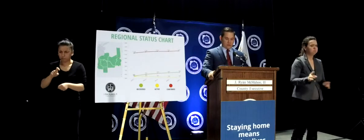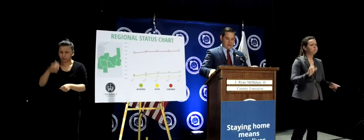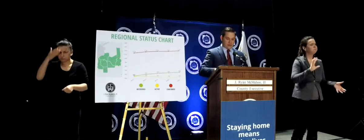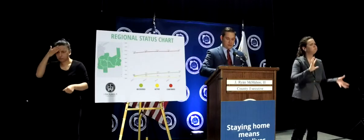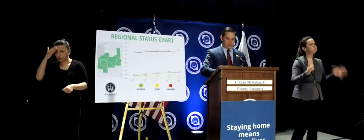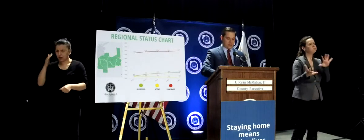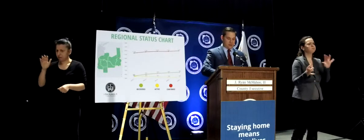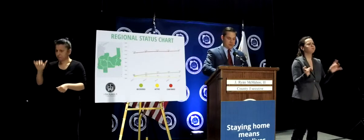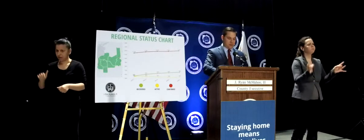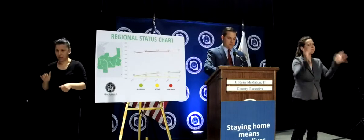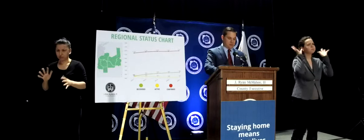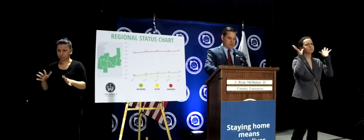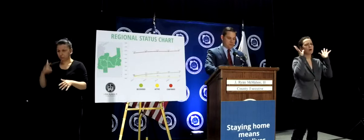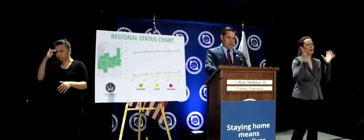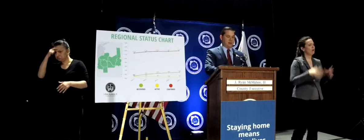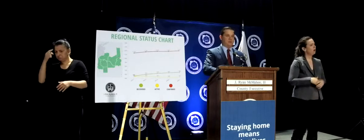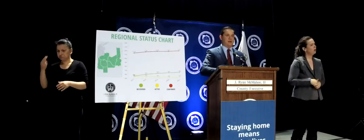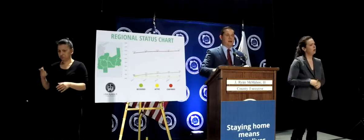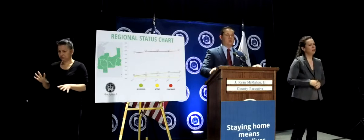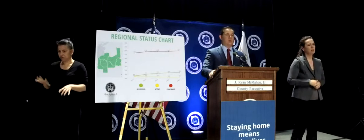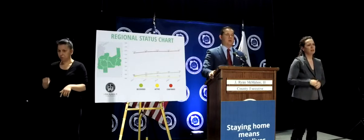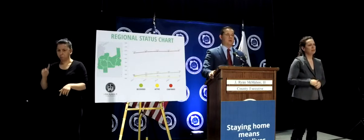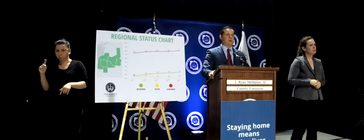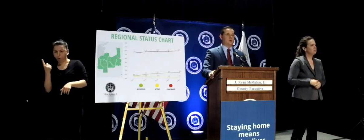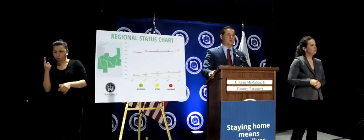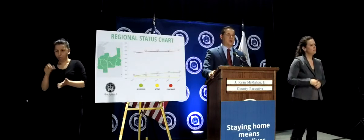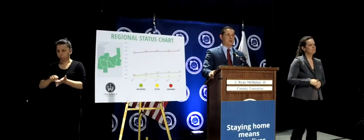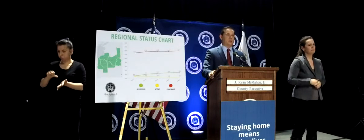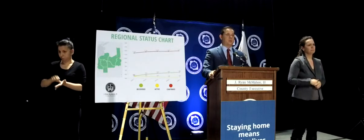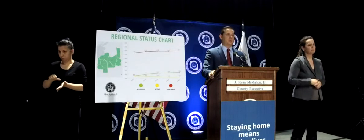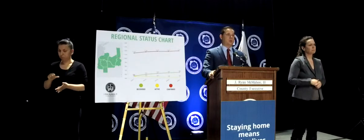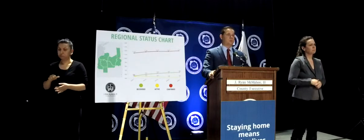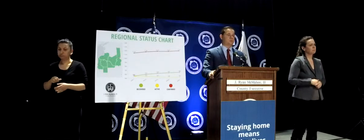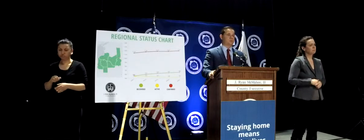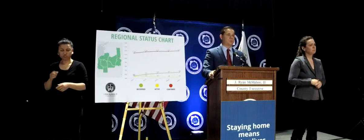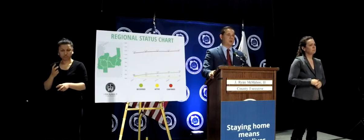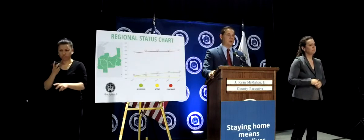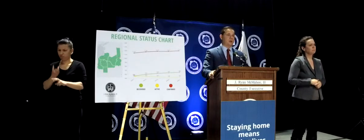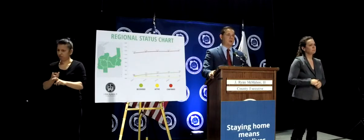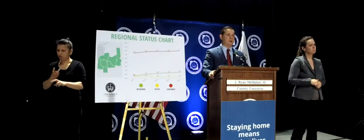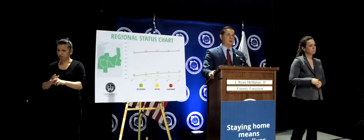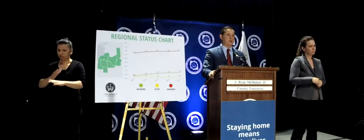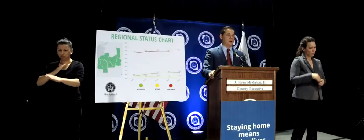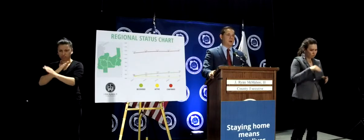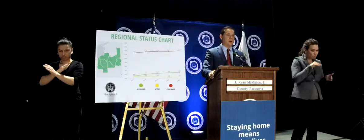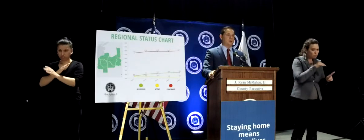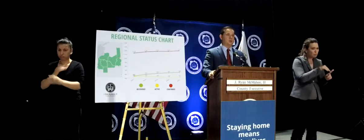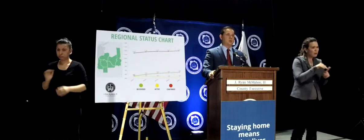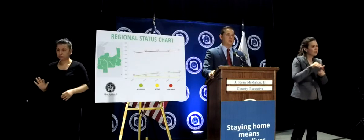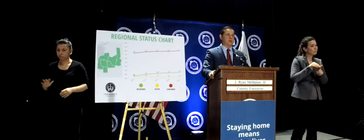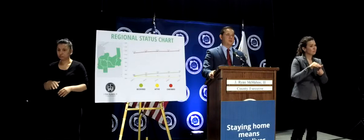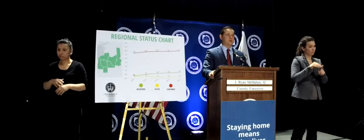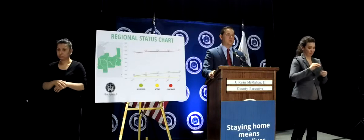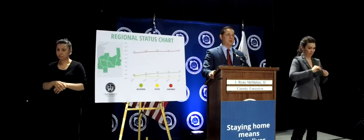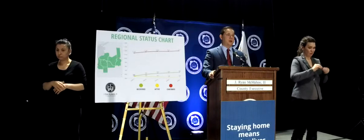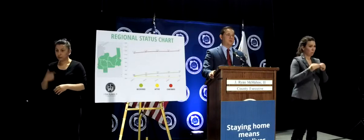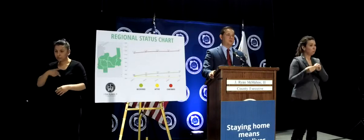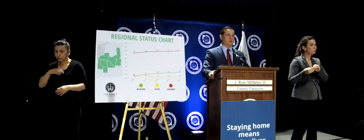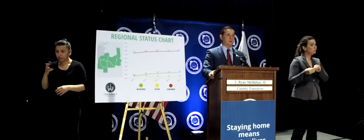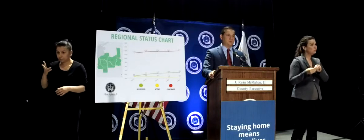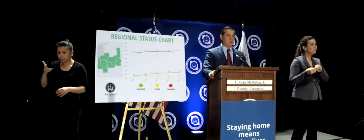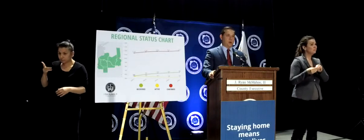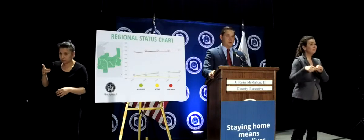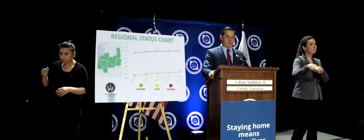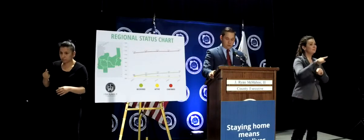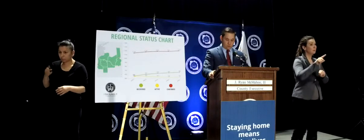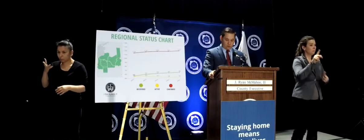talk about data today, and behind every data point, we're talking about people and human beings and human life,